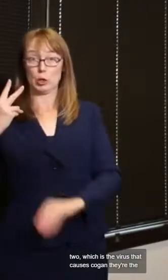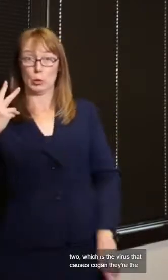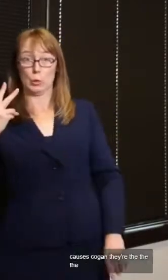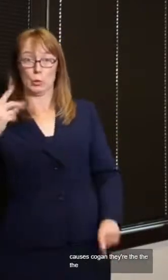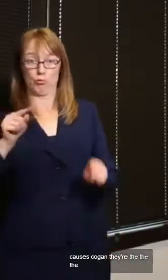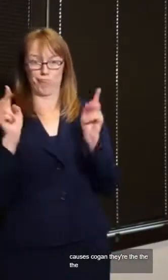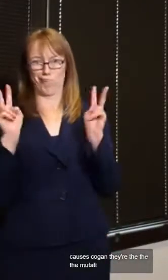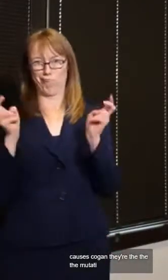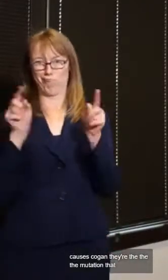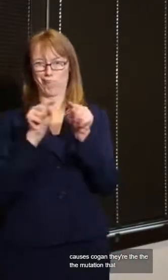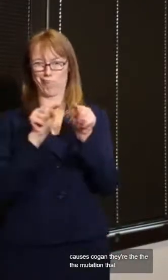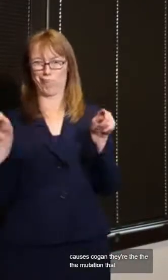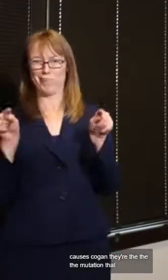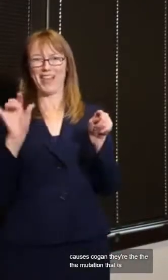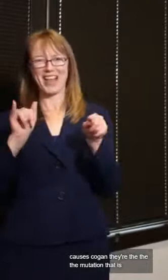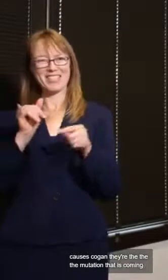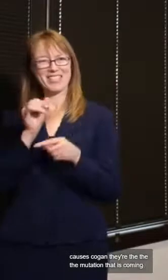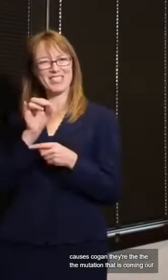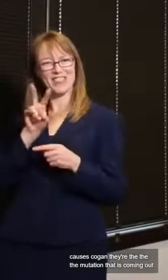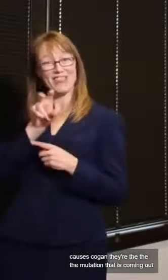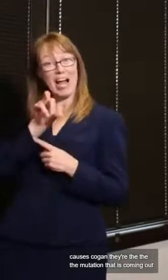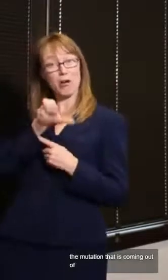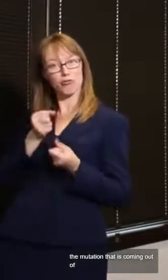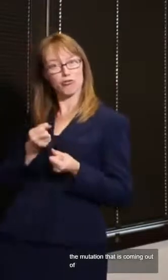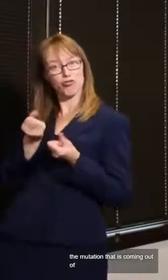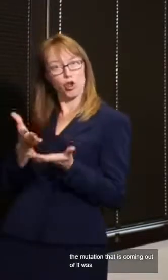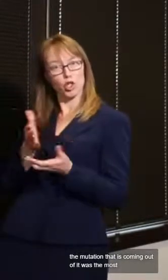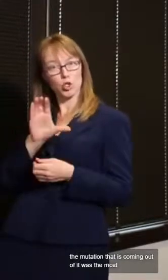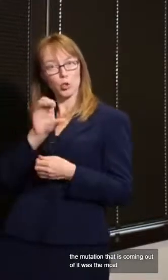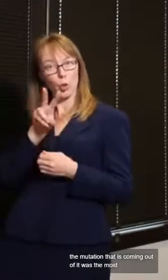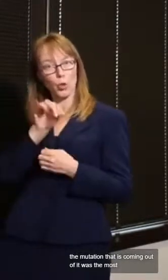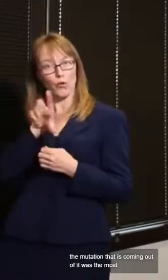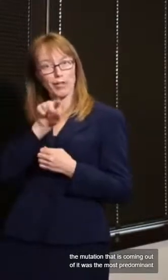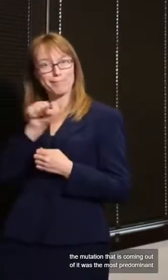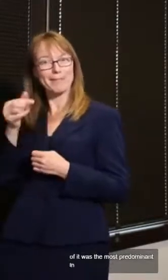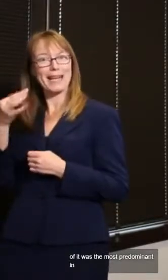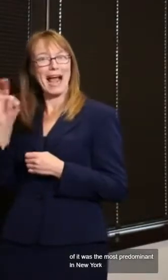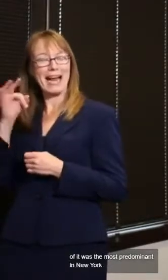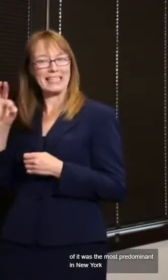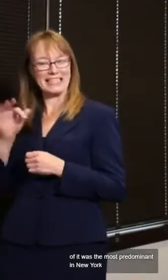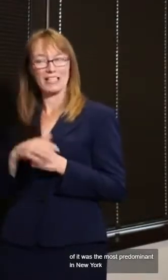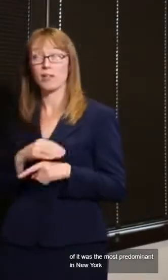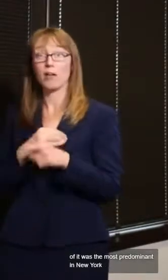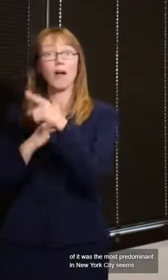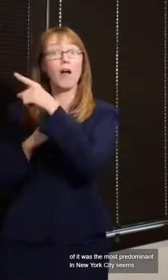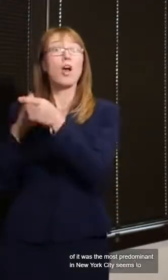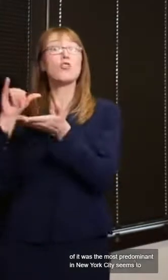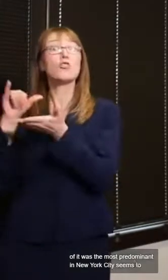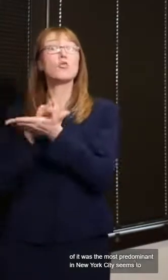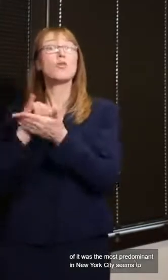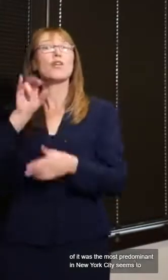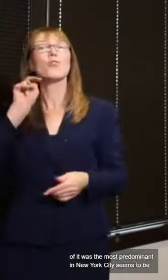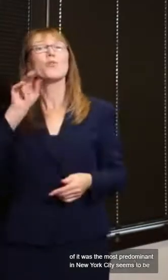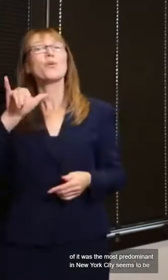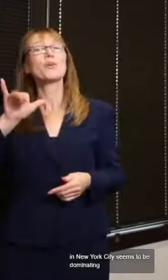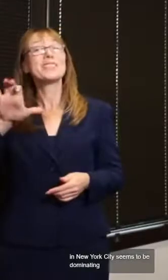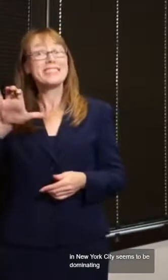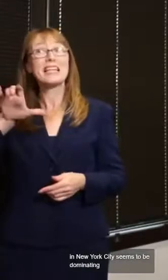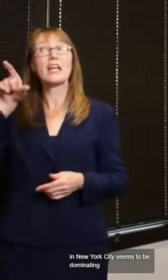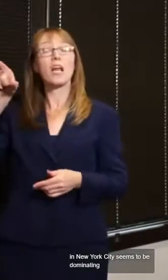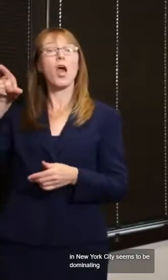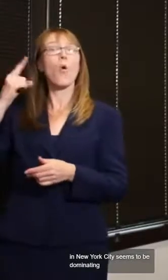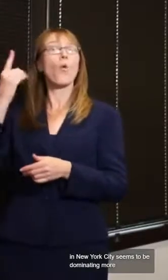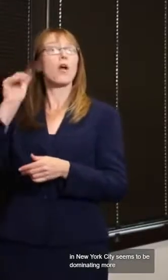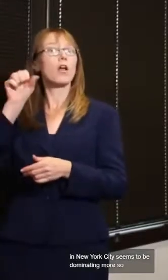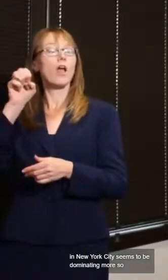The mutation that is coming out of, it was the most predominant one in New York City, seems to be dominating more